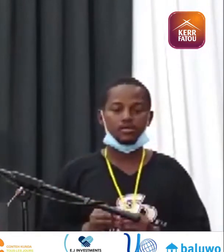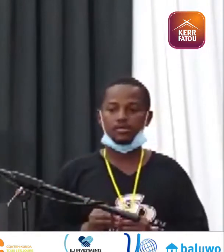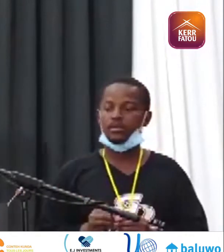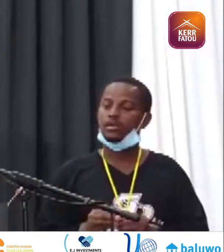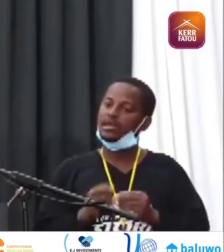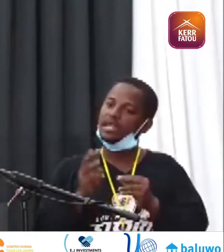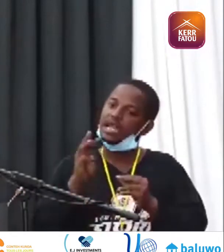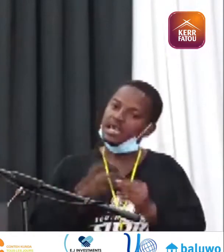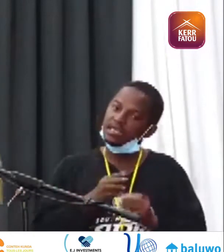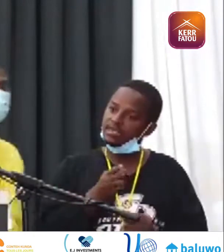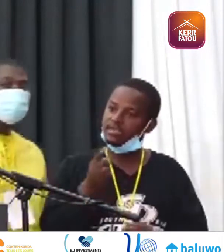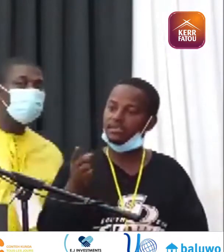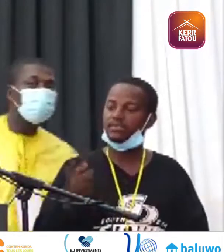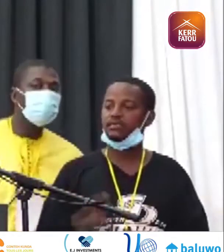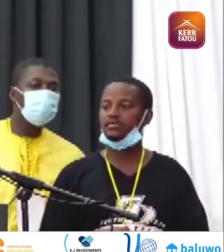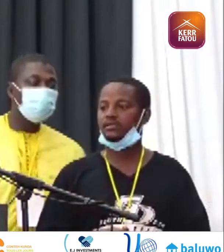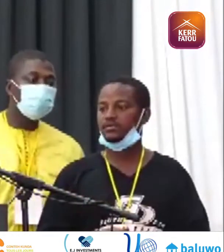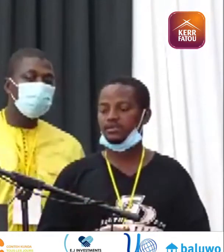delegates,